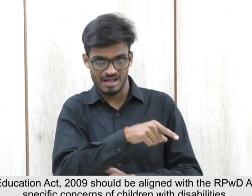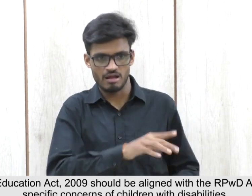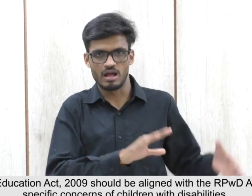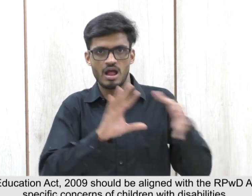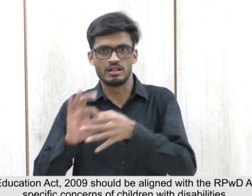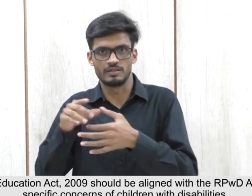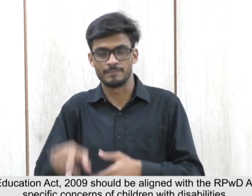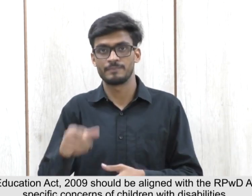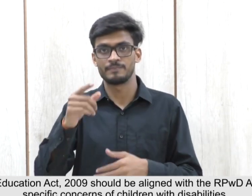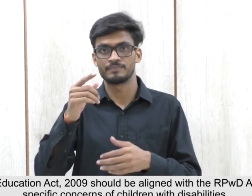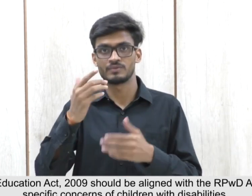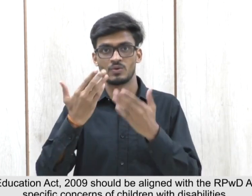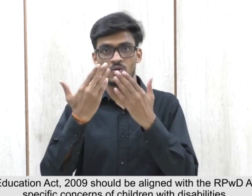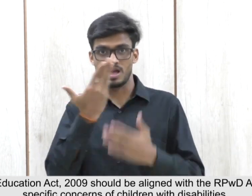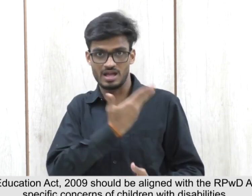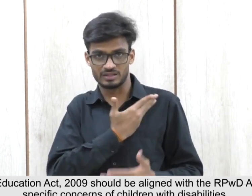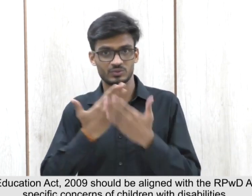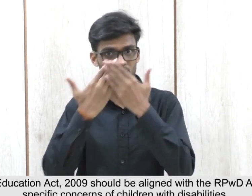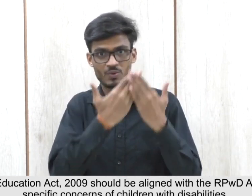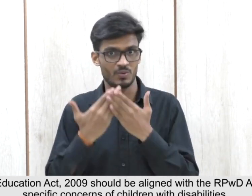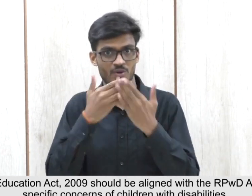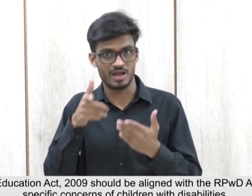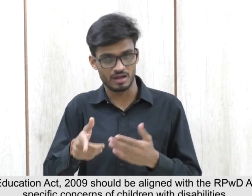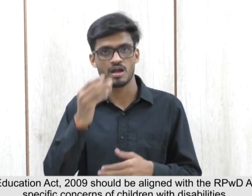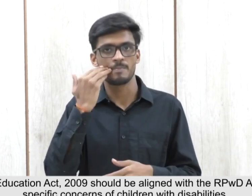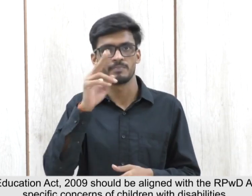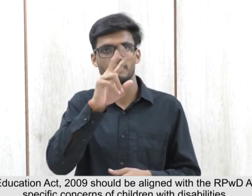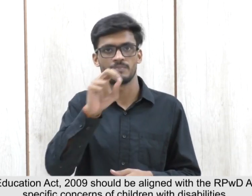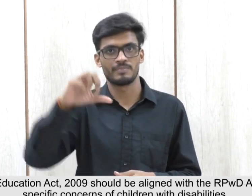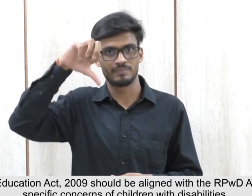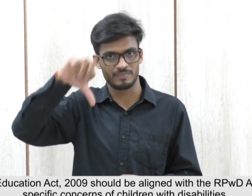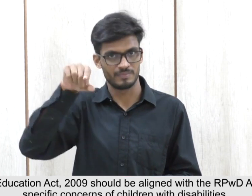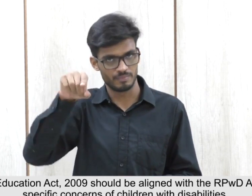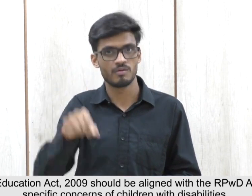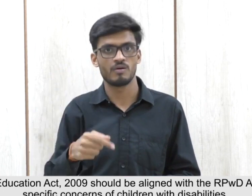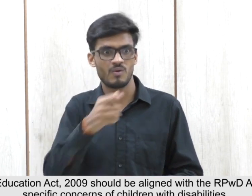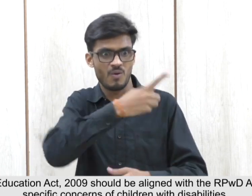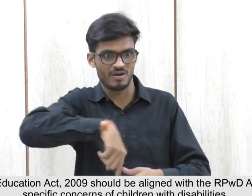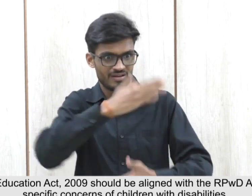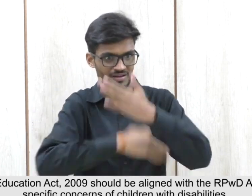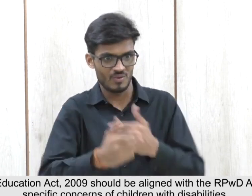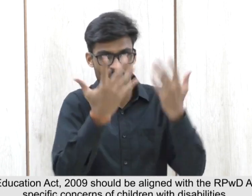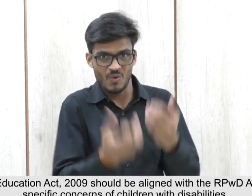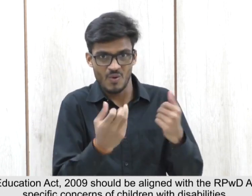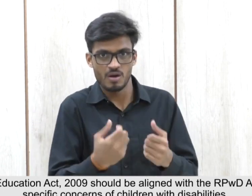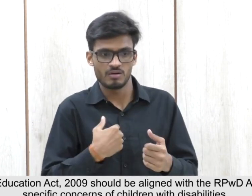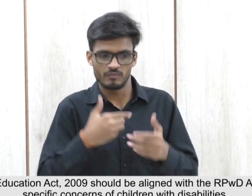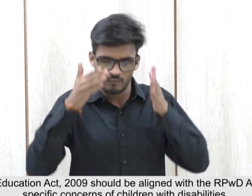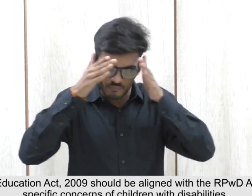The Right to Education Act 2009 should be aligned with the RPWD Act by including specific concerns of